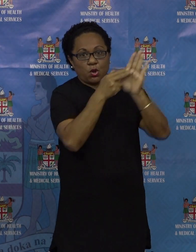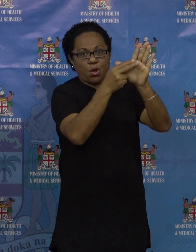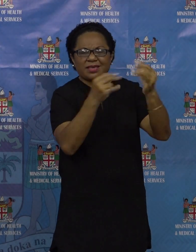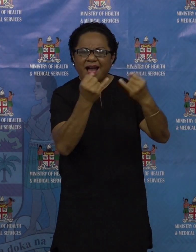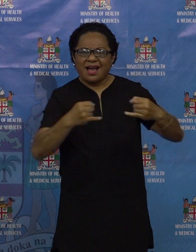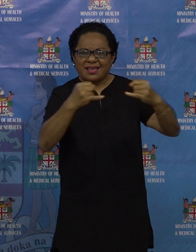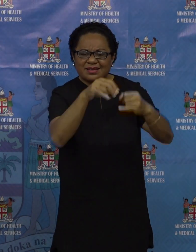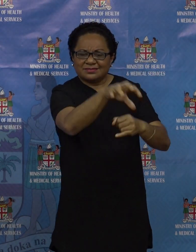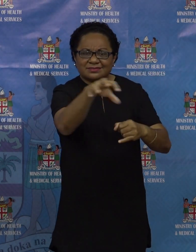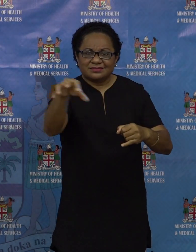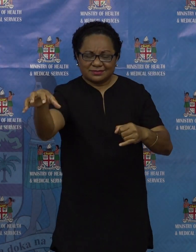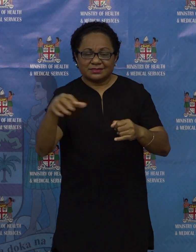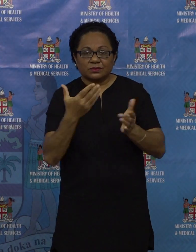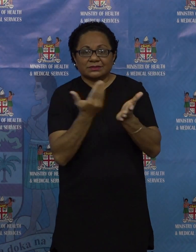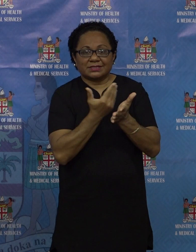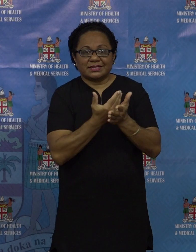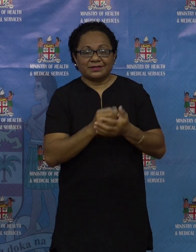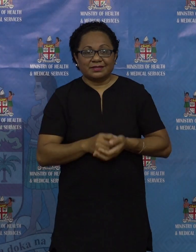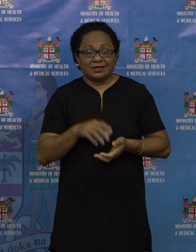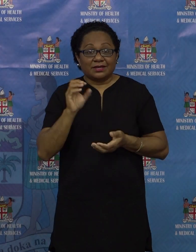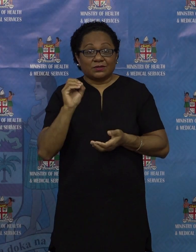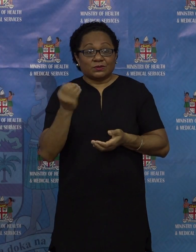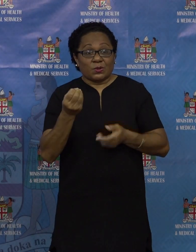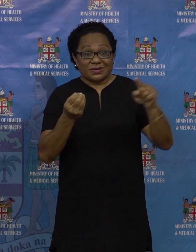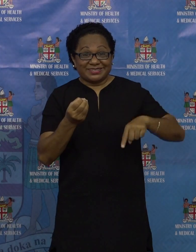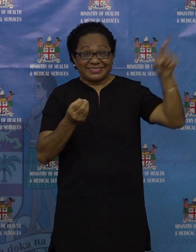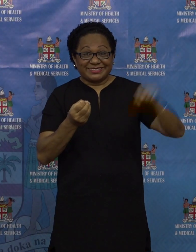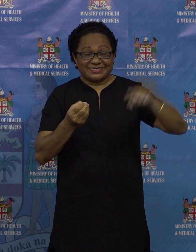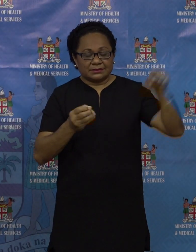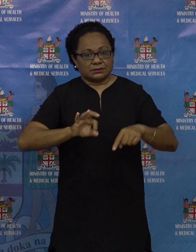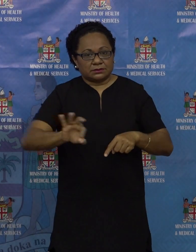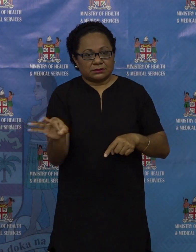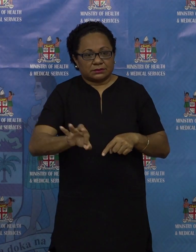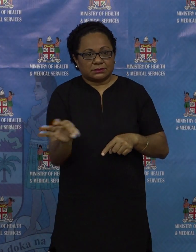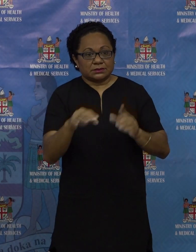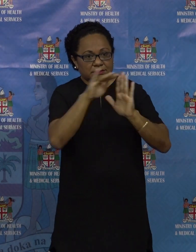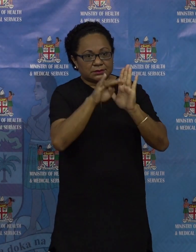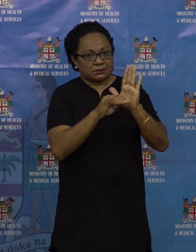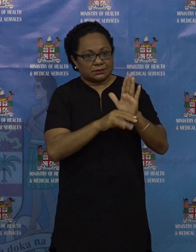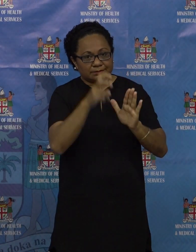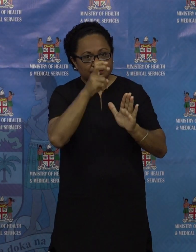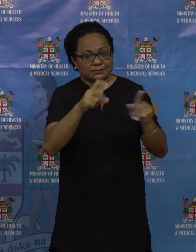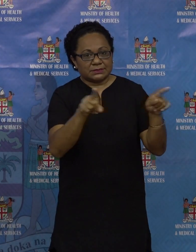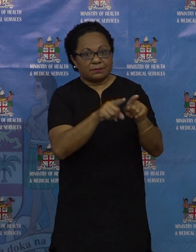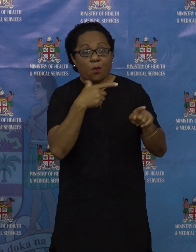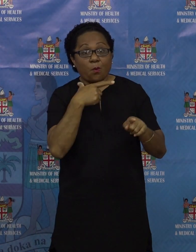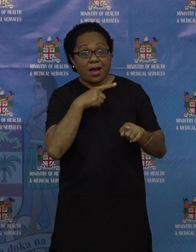no near-term plans to change the protocol around inter-island travel. Life in these areas should continue as it is. There is no sense